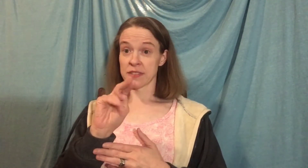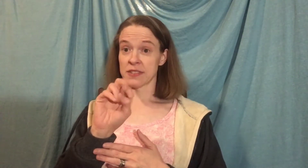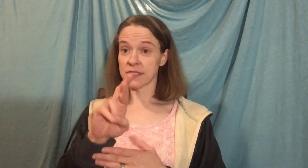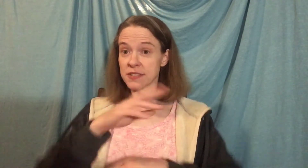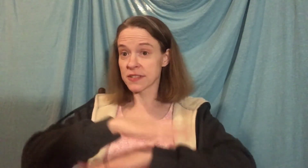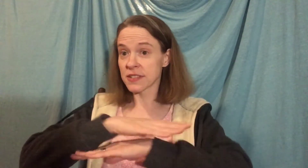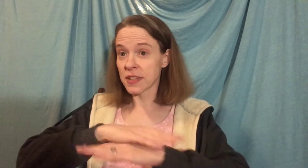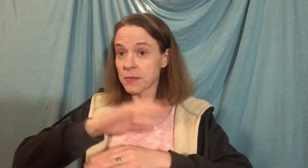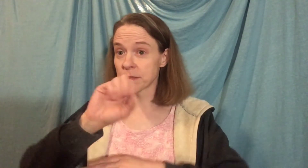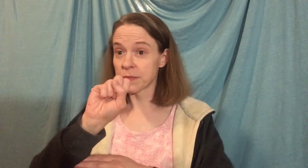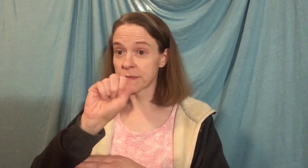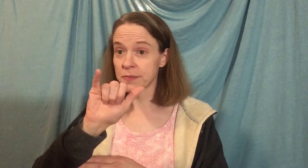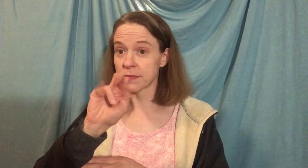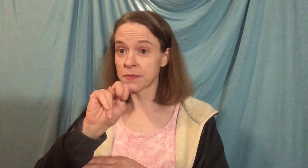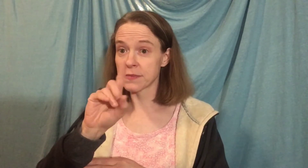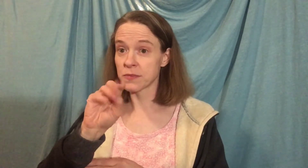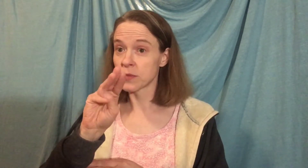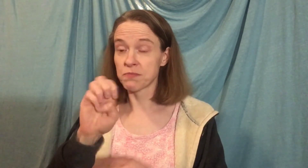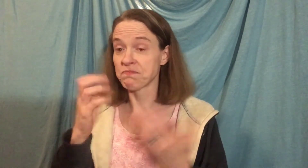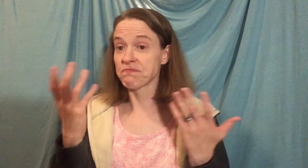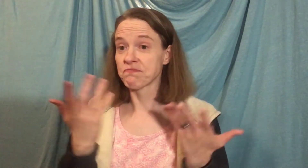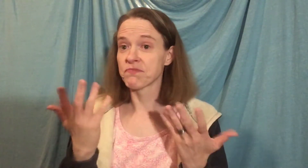So, what is dinner table syndrome?